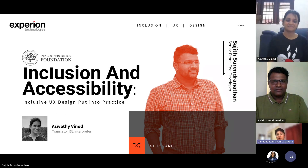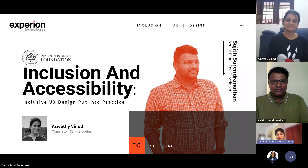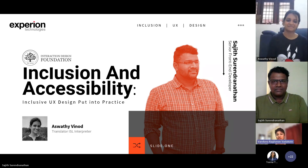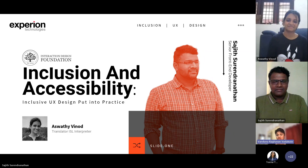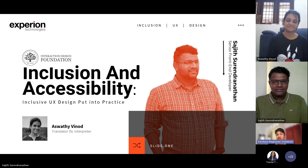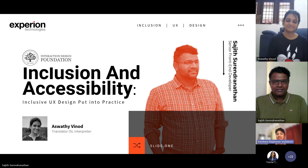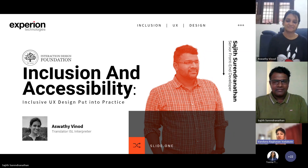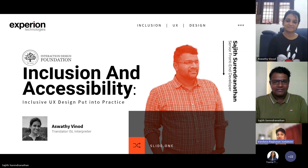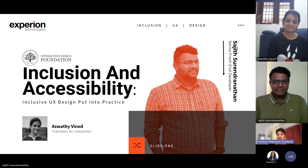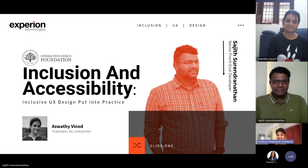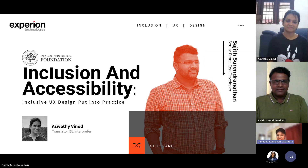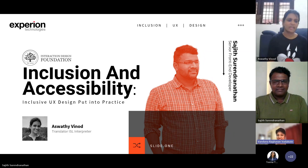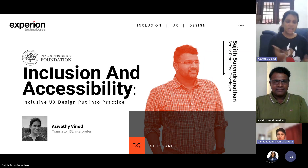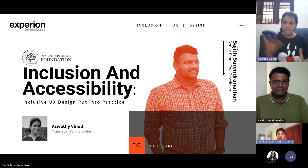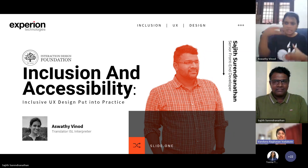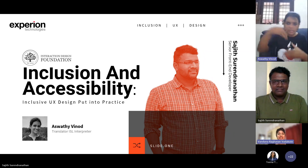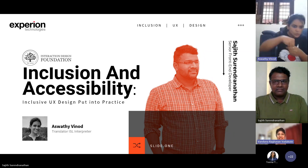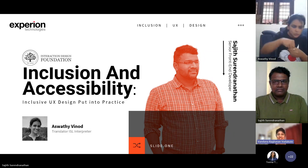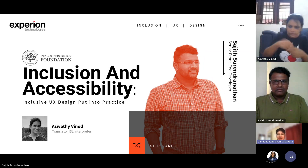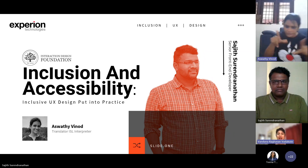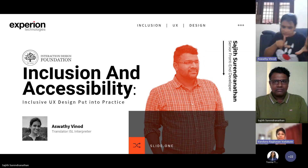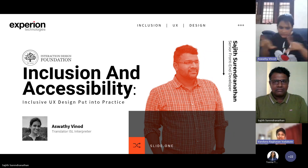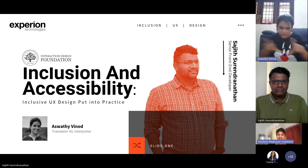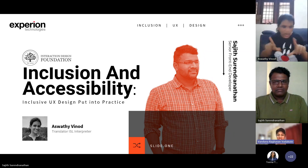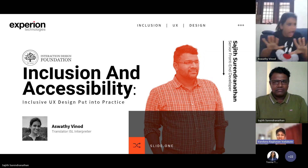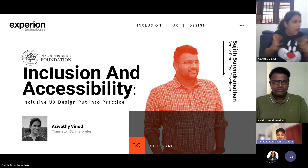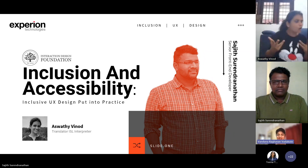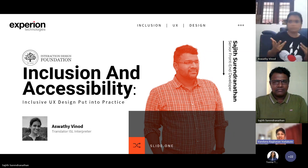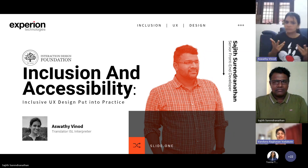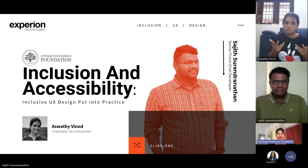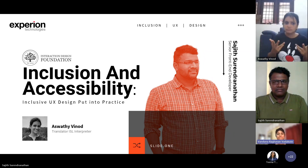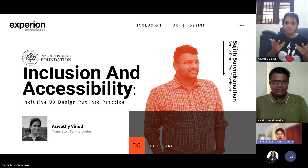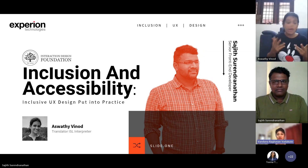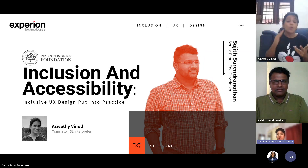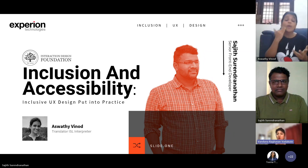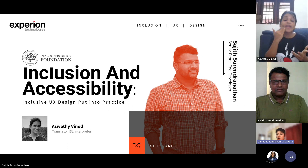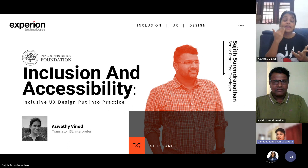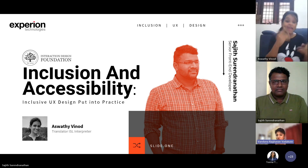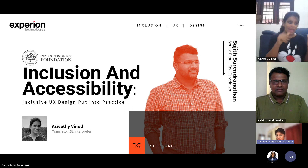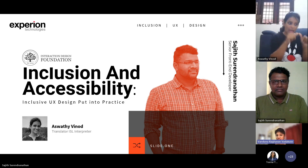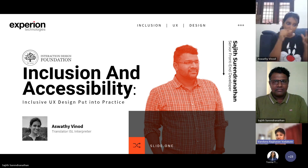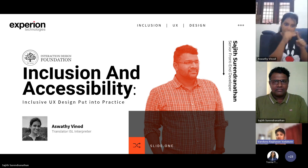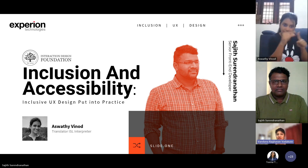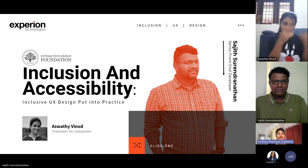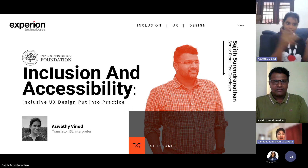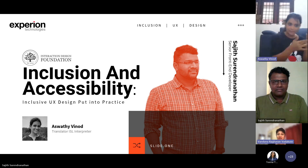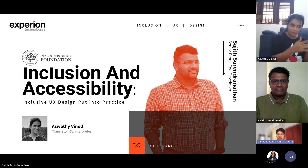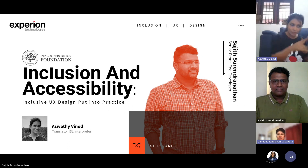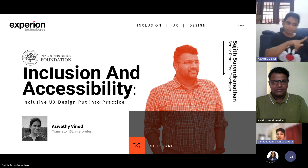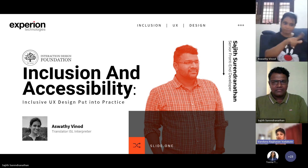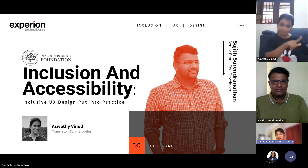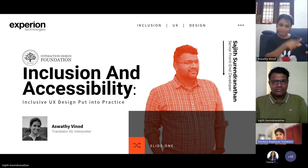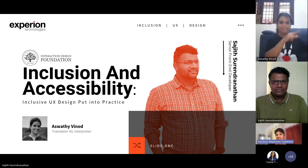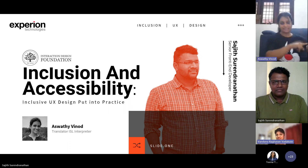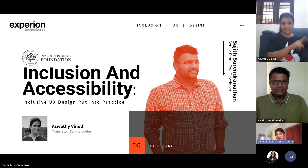Discover how to ensure inclusive design when creating applications that empower all individuals regardless